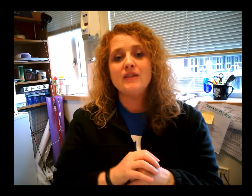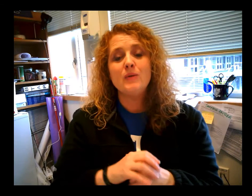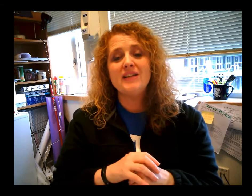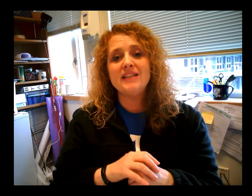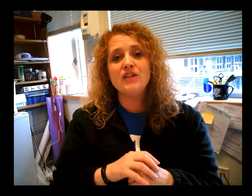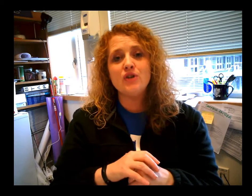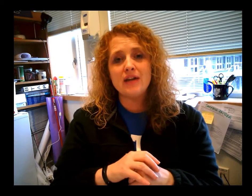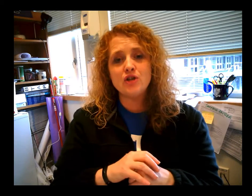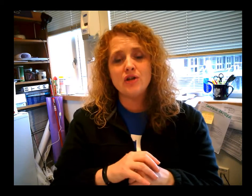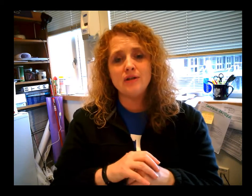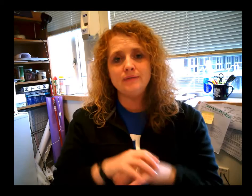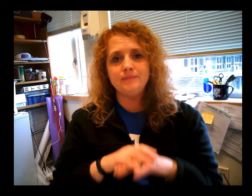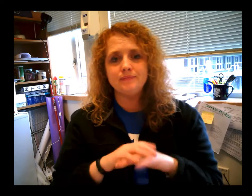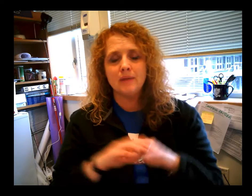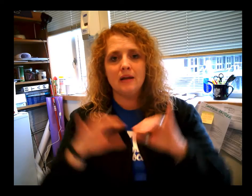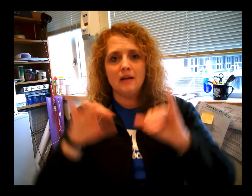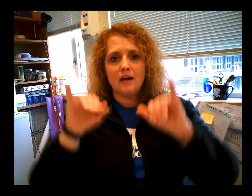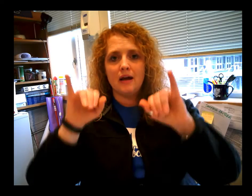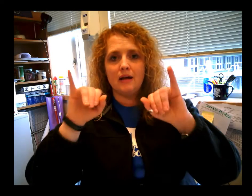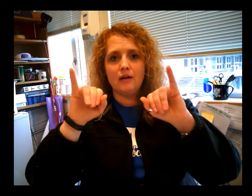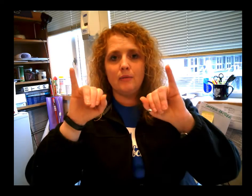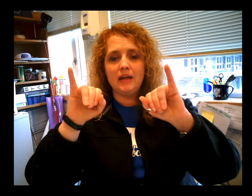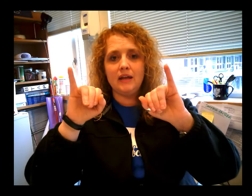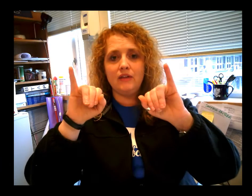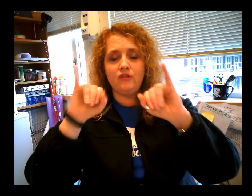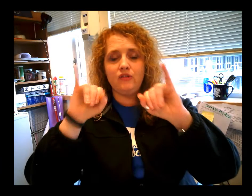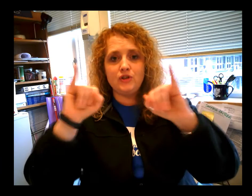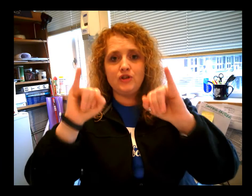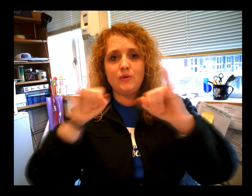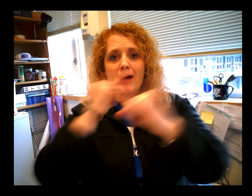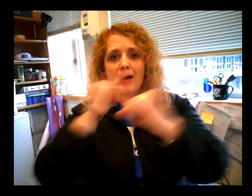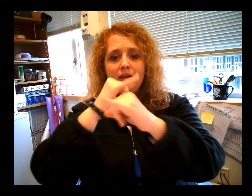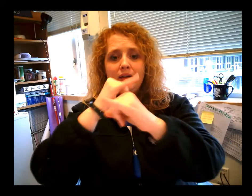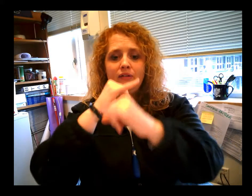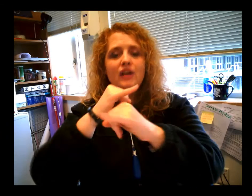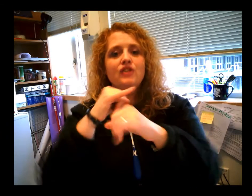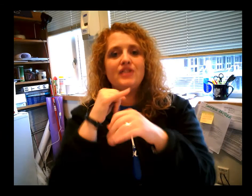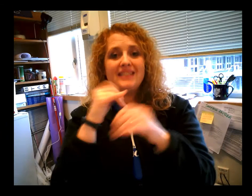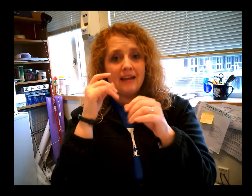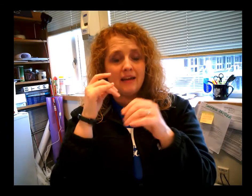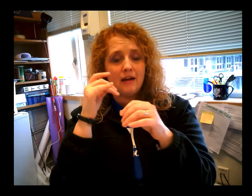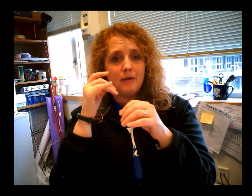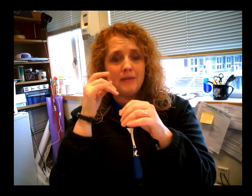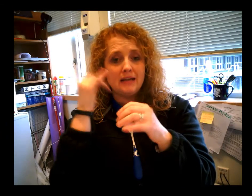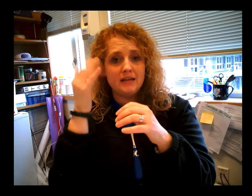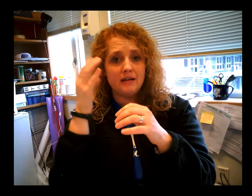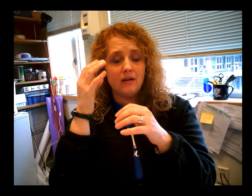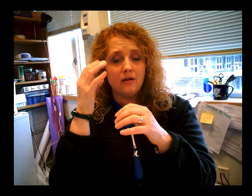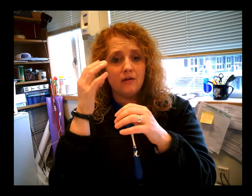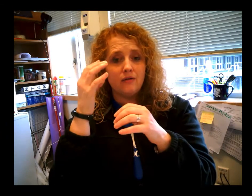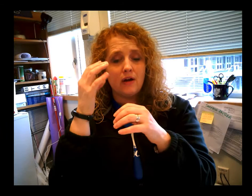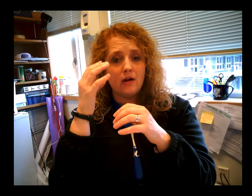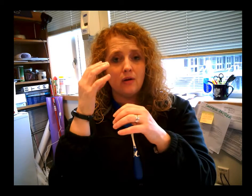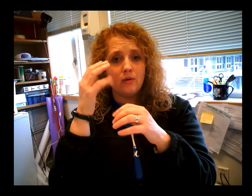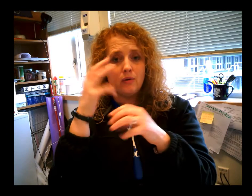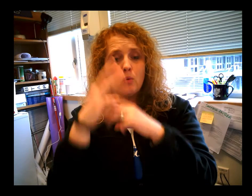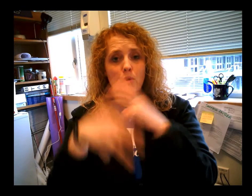one is international. It's with 2 I's, just like the idea of the